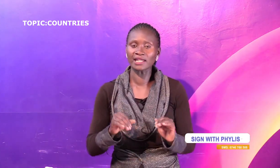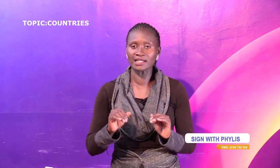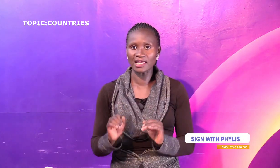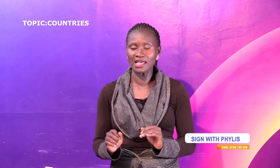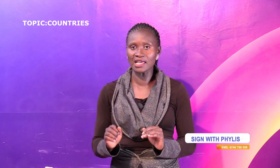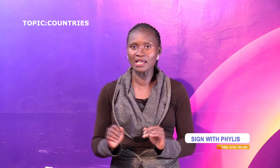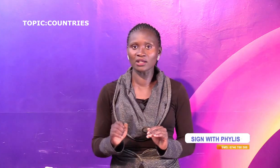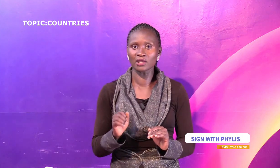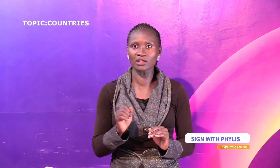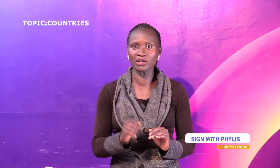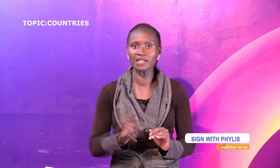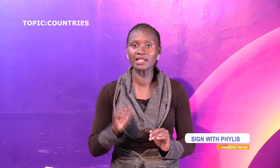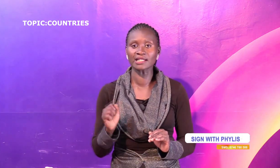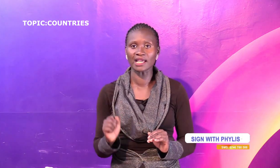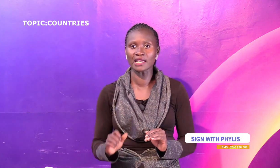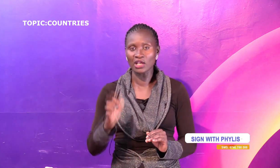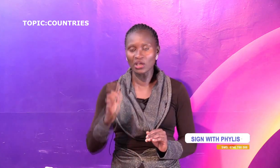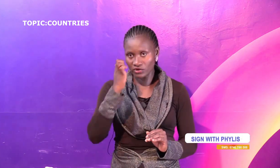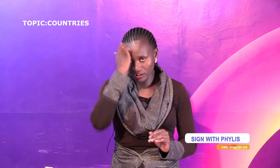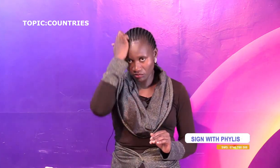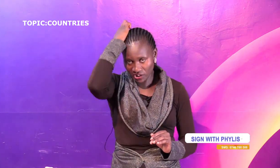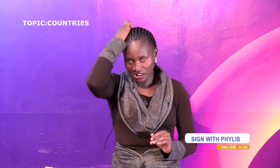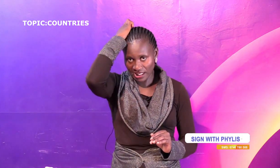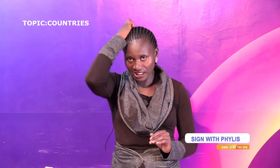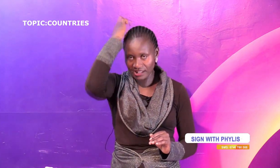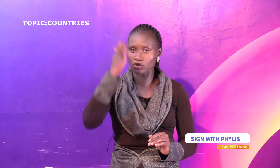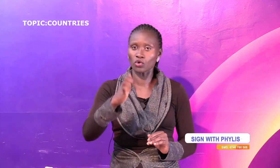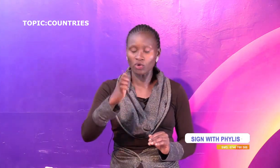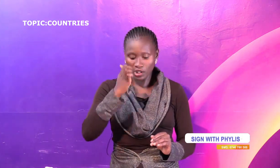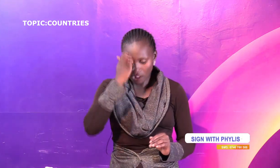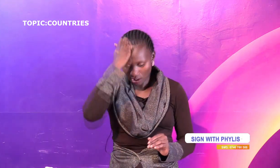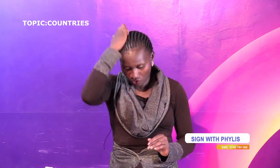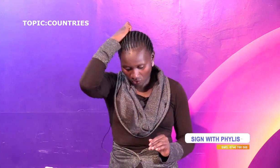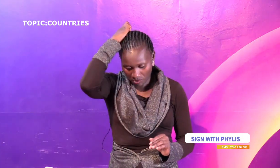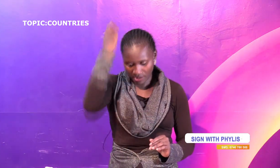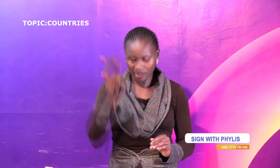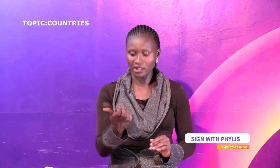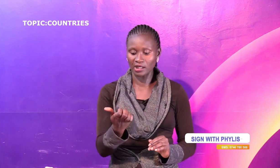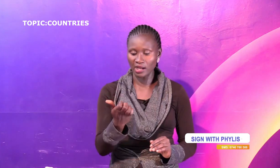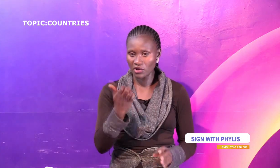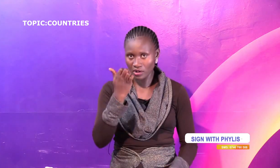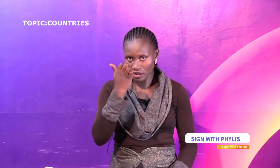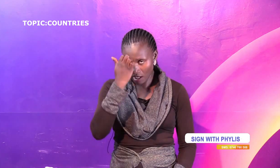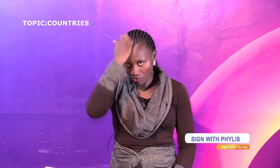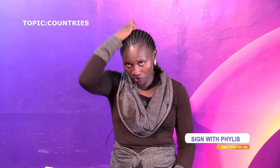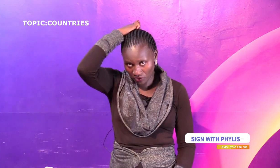E. Initializing letter E, you just push it like this. So Ethiopia, coming upward on your head.